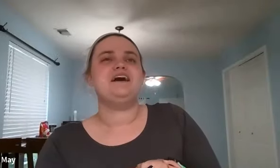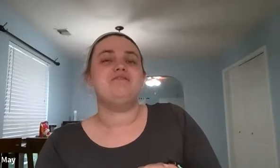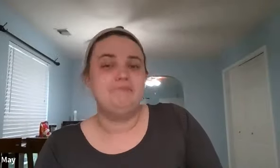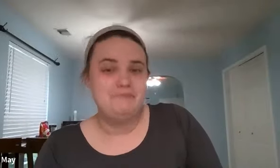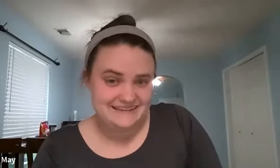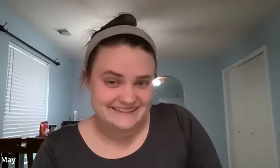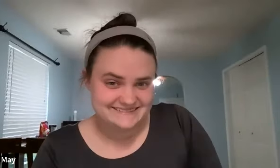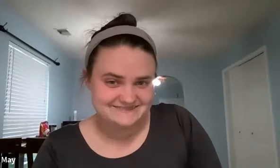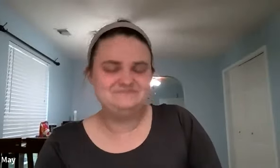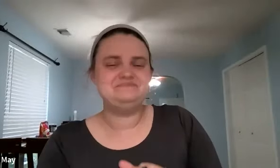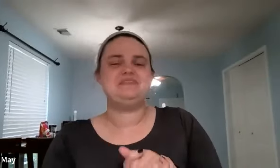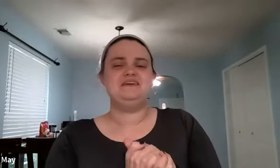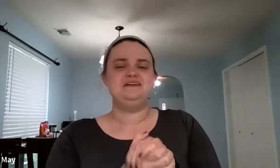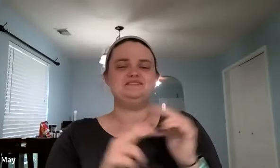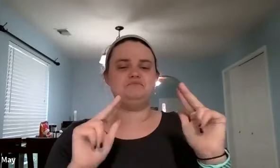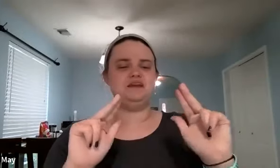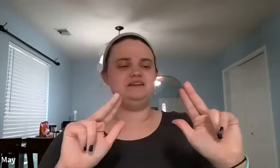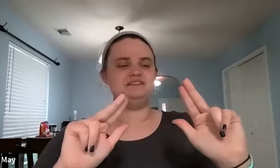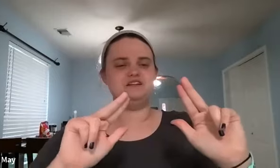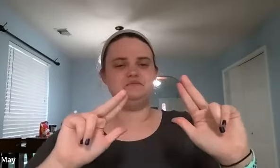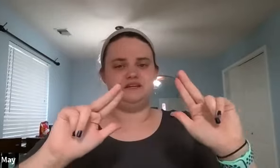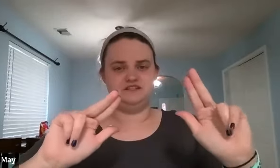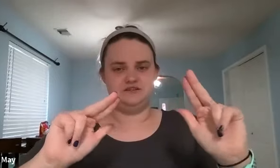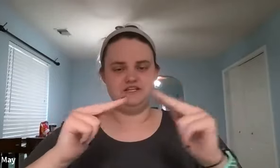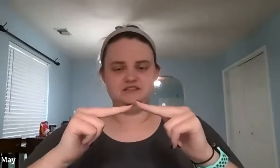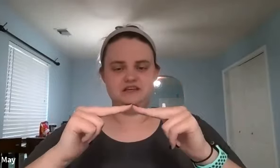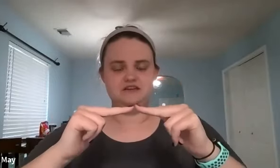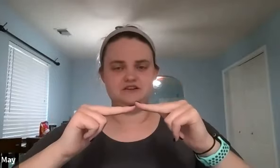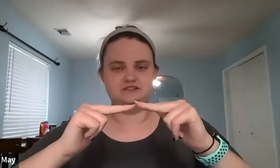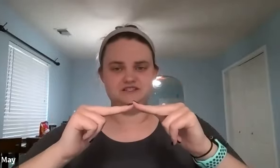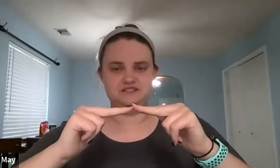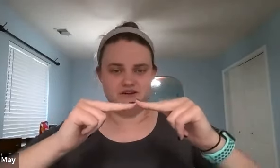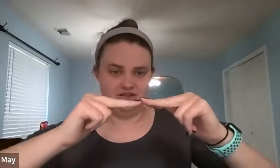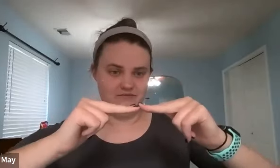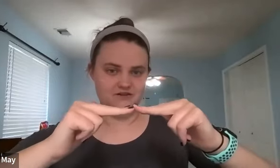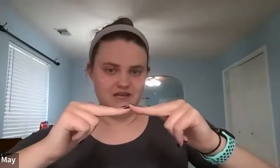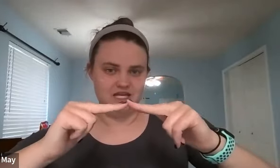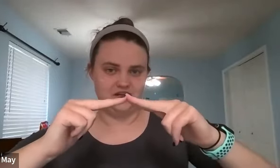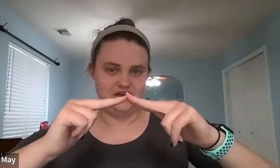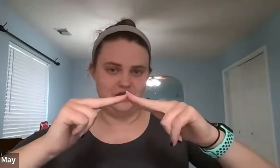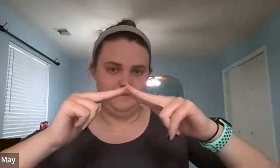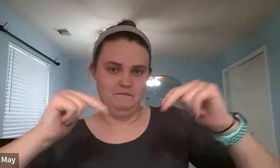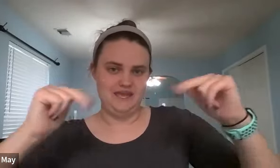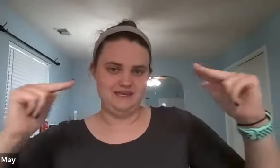have bacon. So bacon is going to be two H's again. You're going to start at the middle and you're going to go